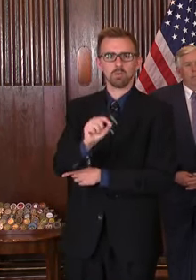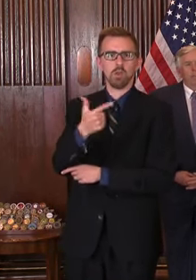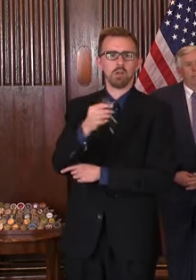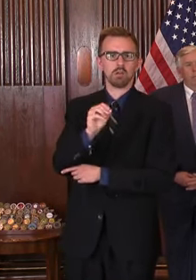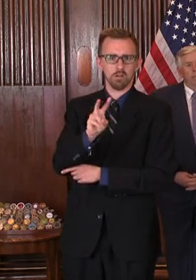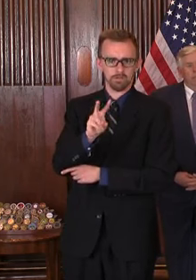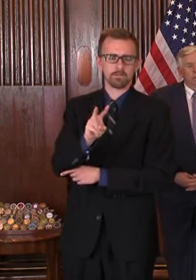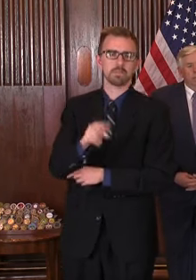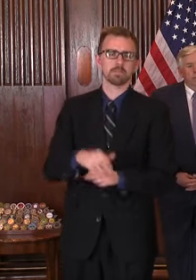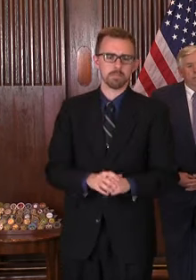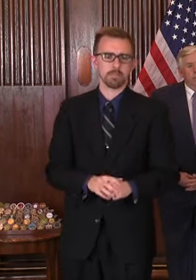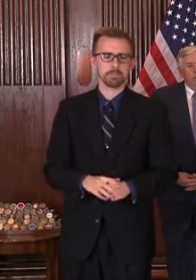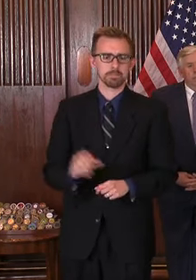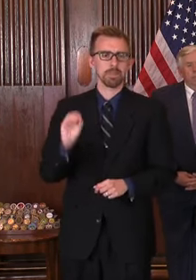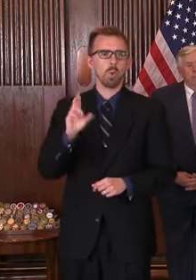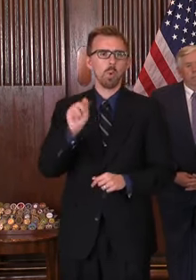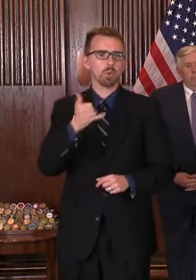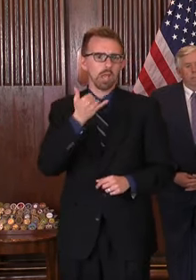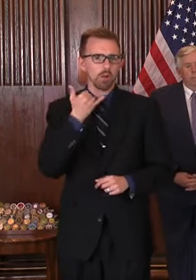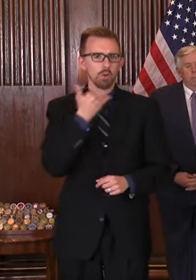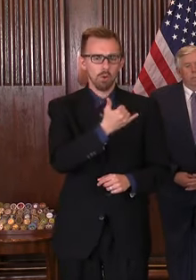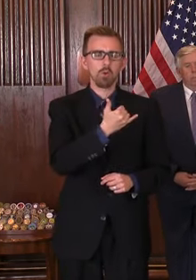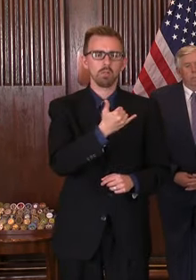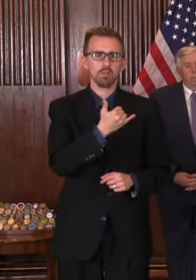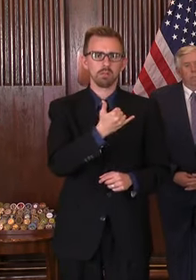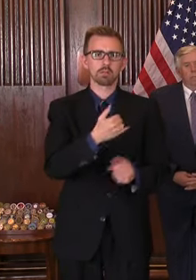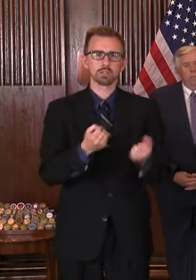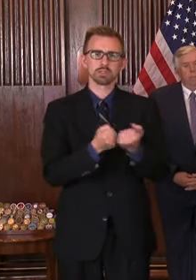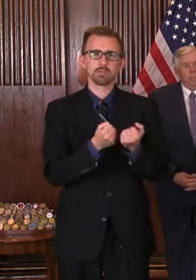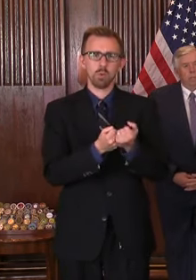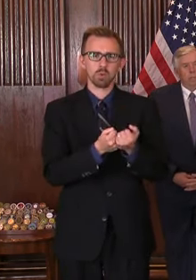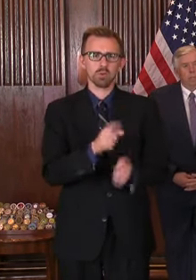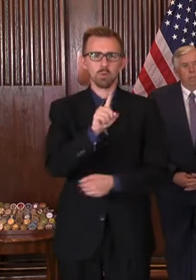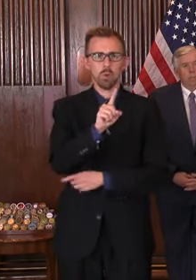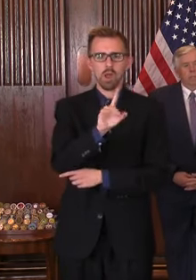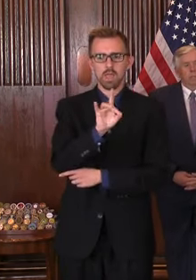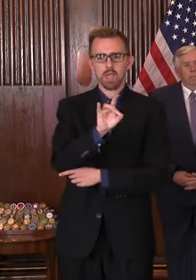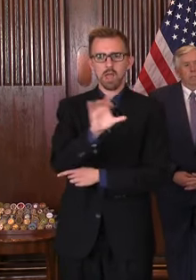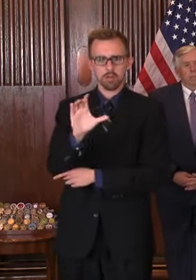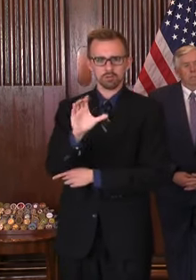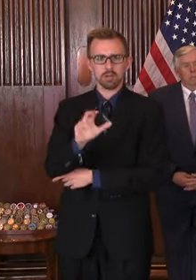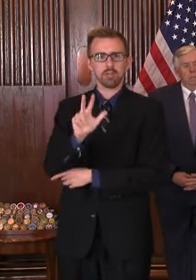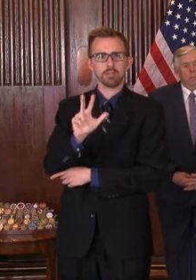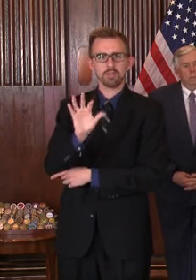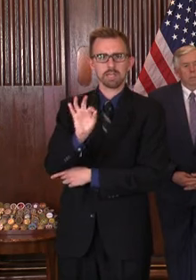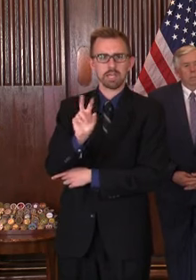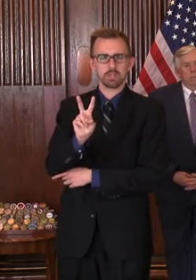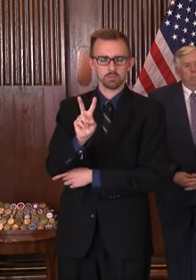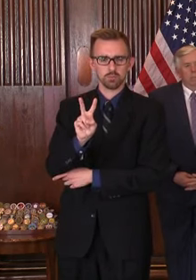wic.mo.gov or by calling the participant support line at